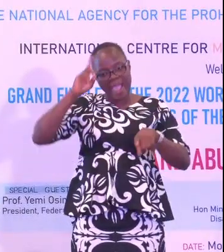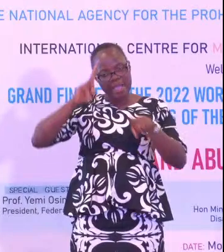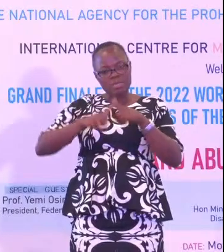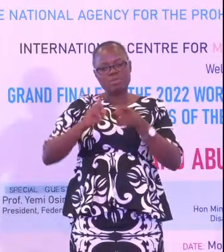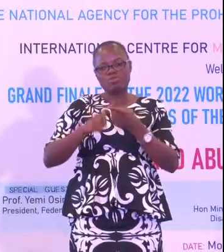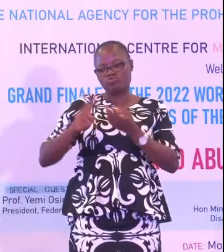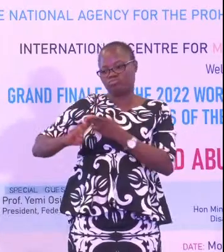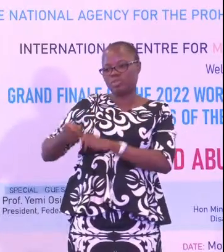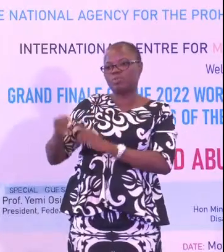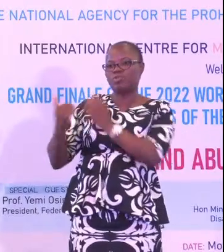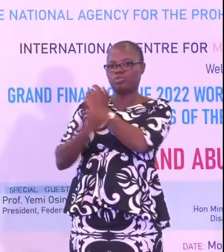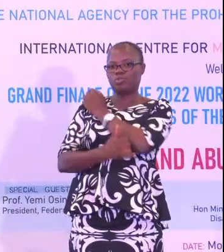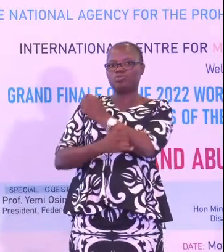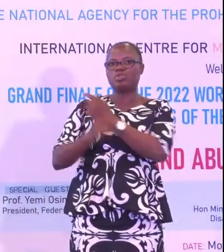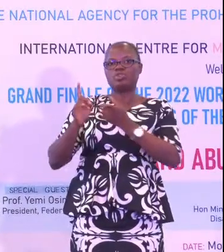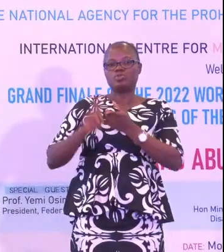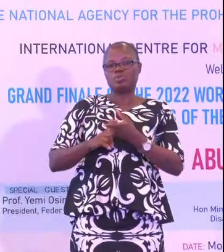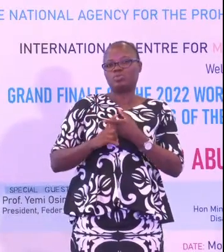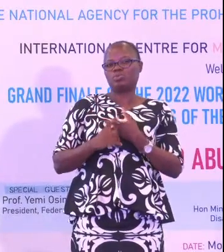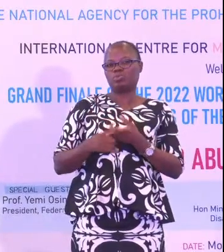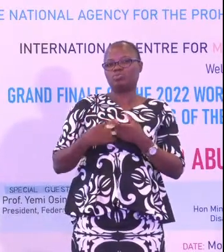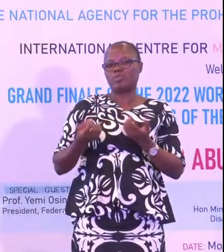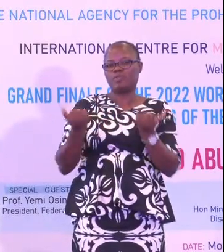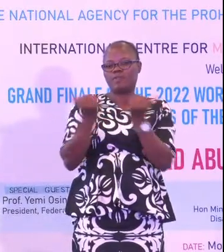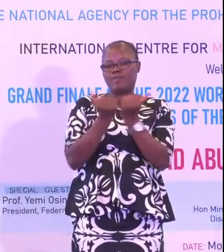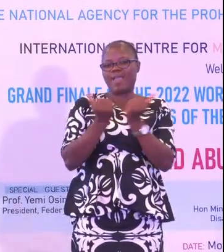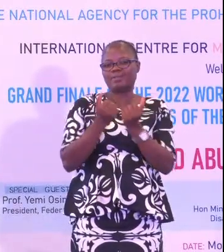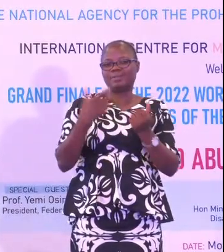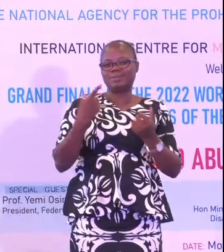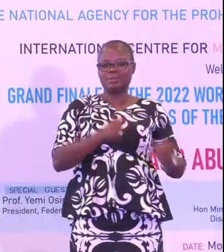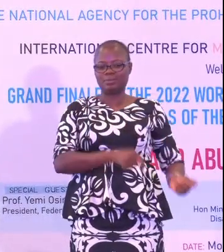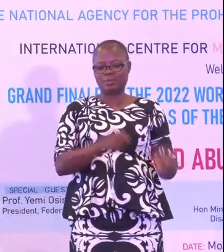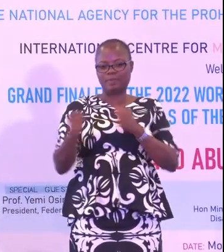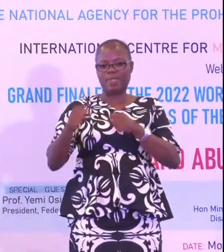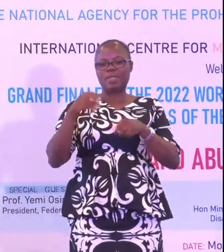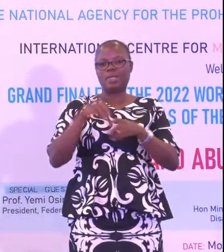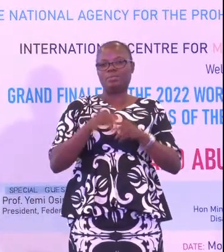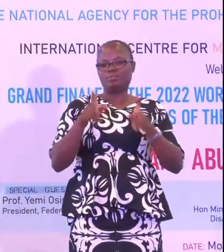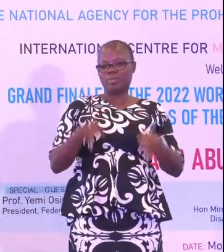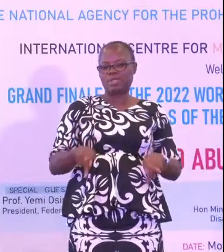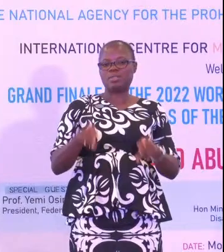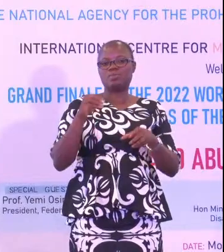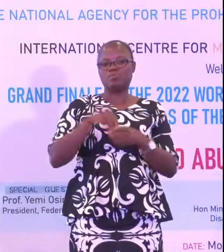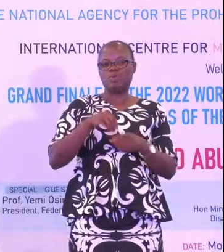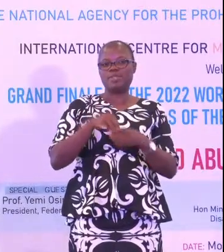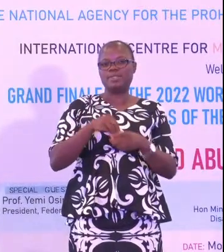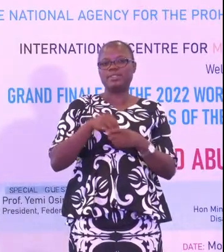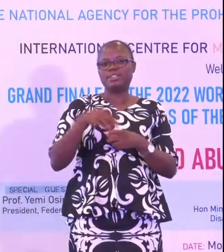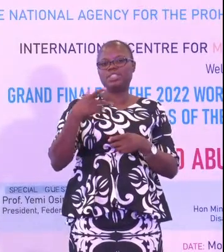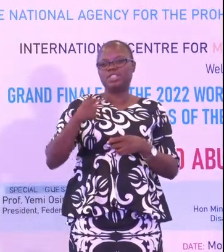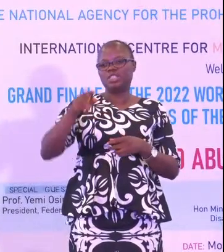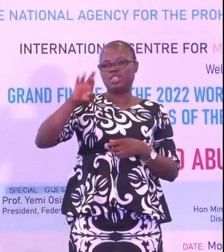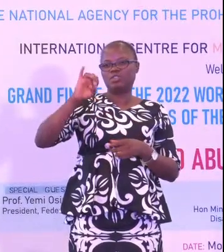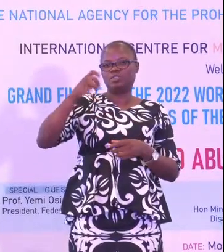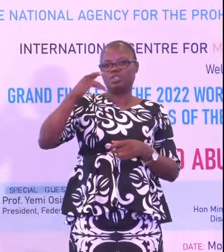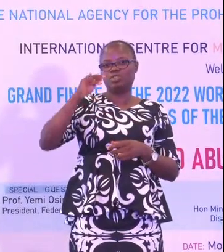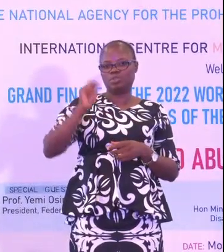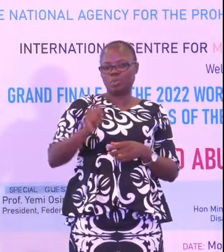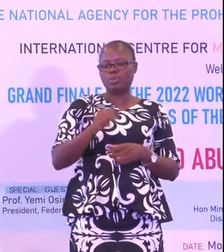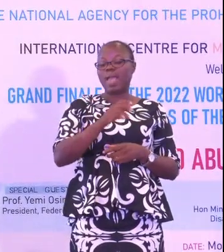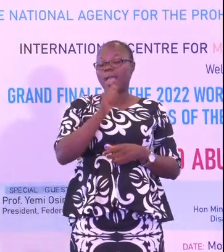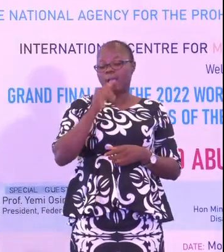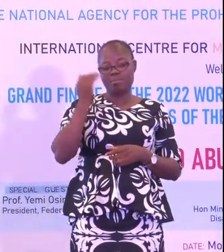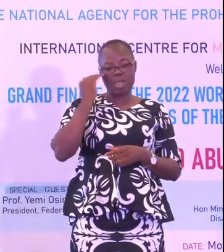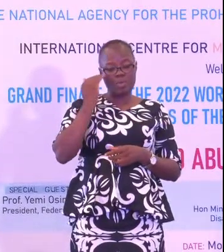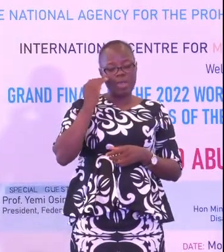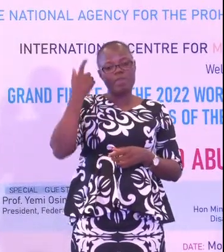neighboring countries to stem the tide of trafficking in persons within the region. I'm aware,